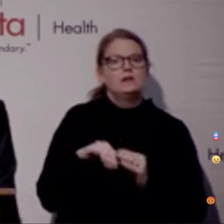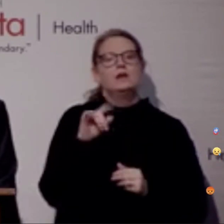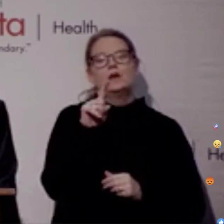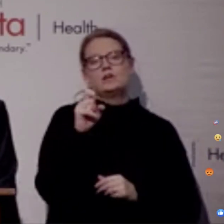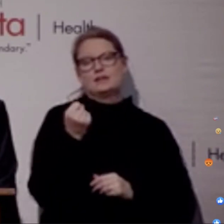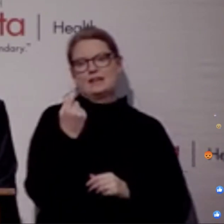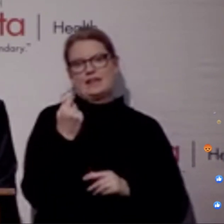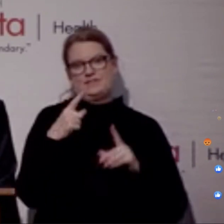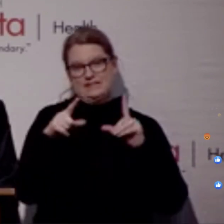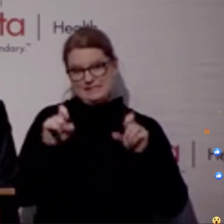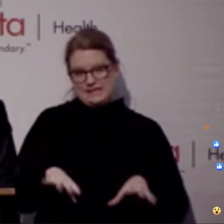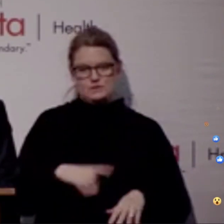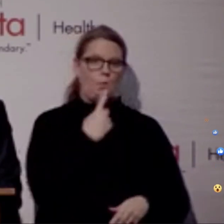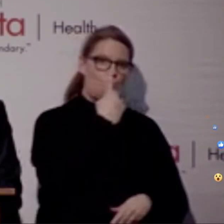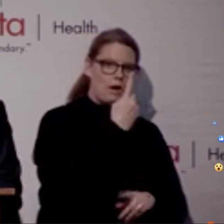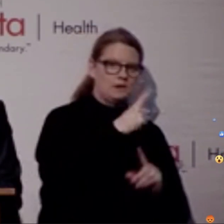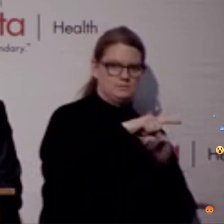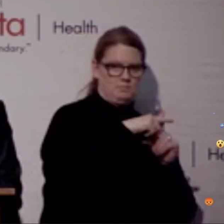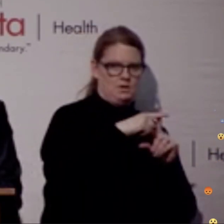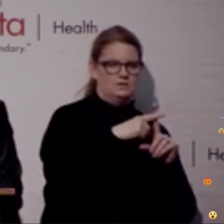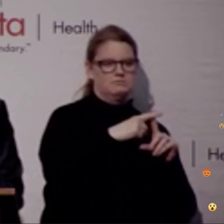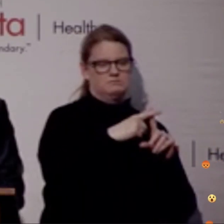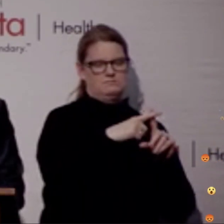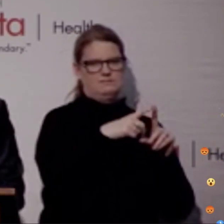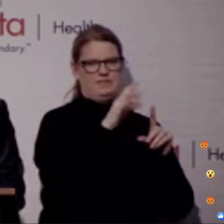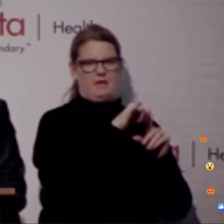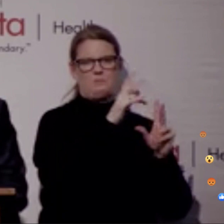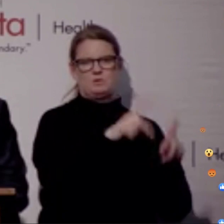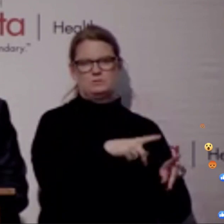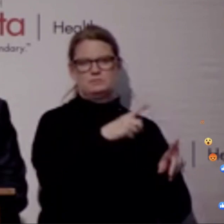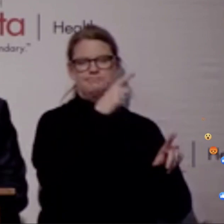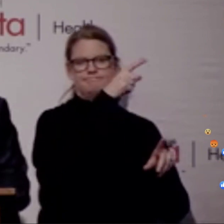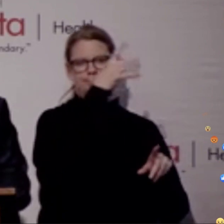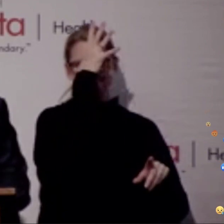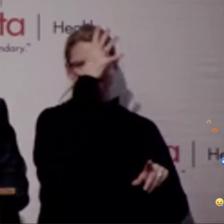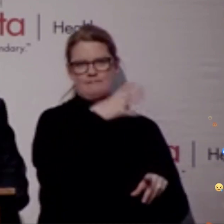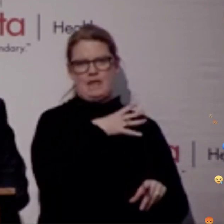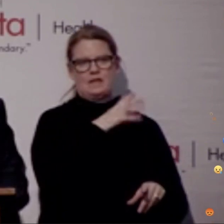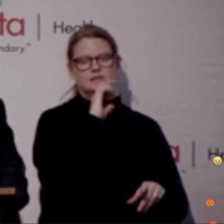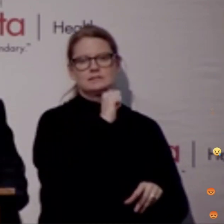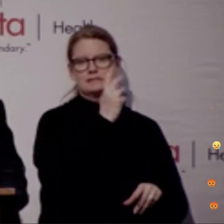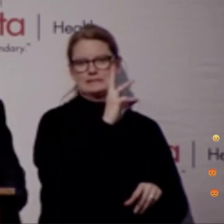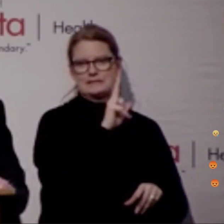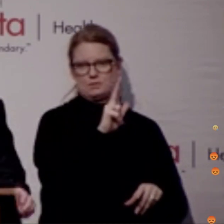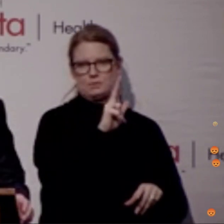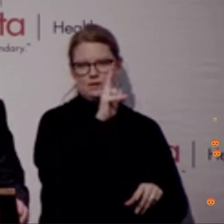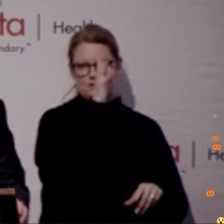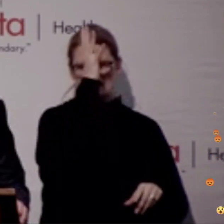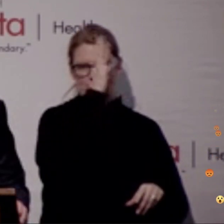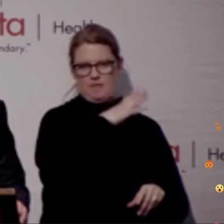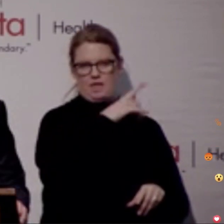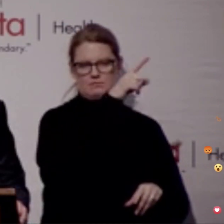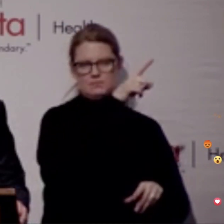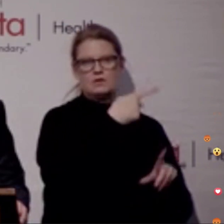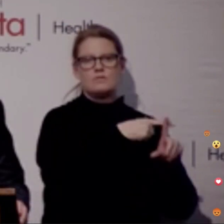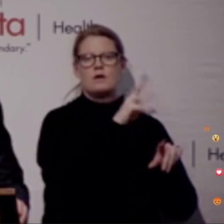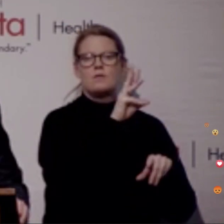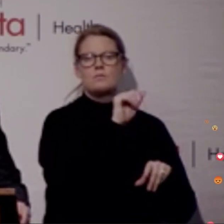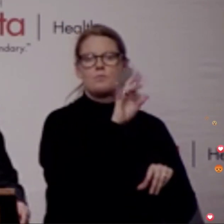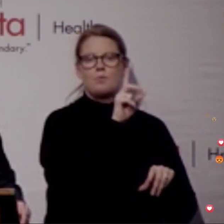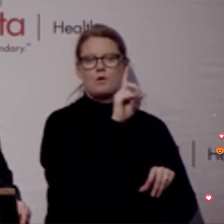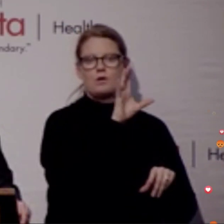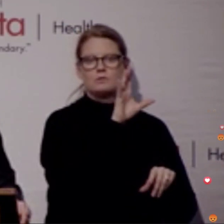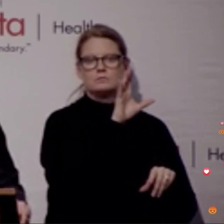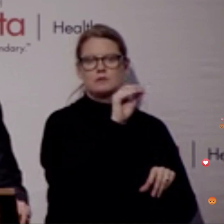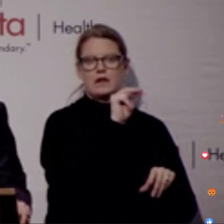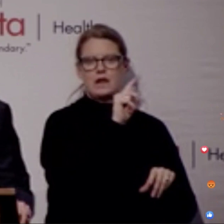only one of those being positive, and that was the individual, the male, 63-year-old male from Ward County who had traveler